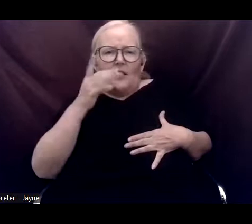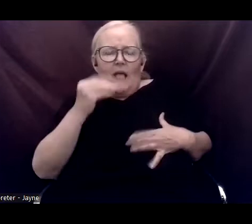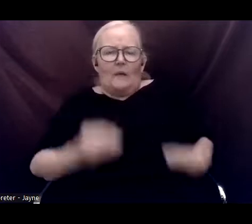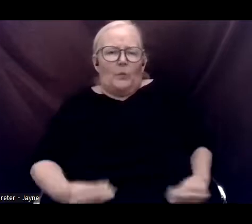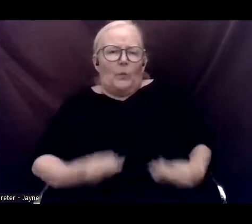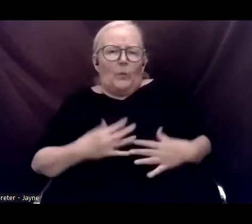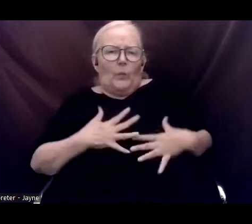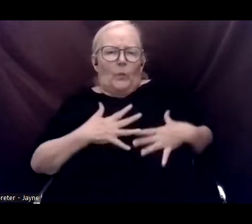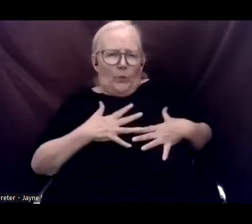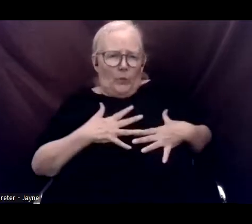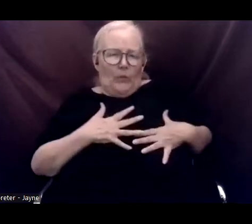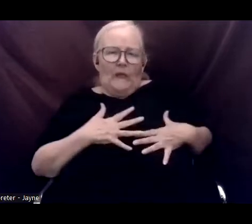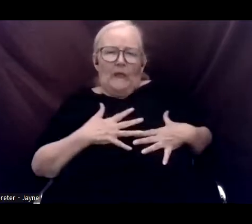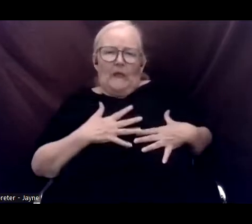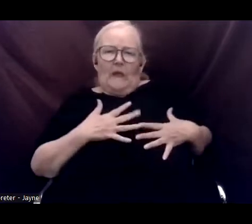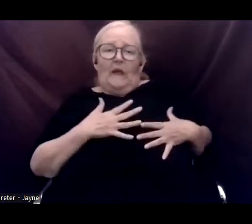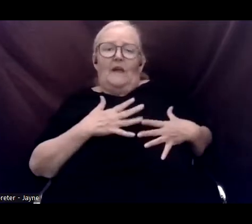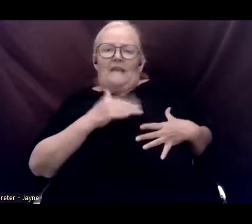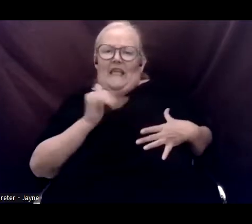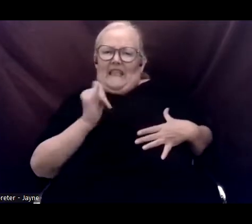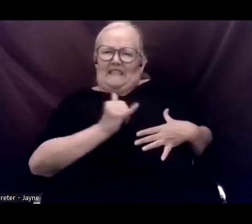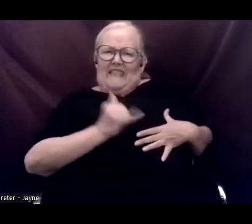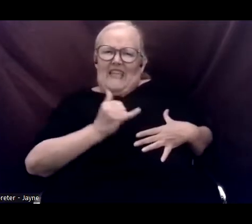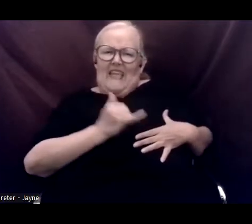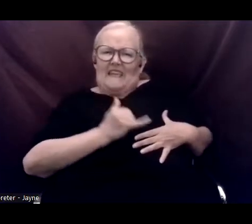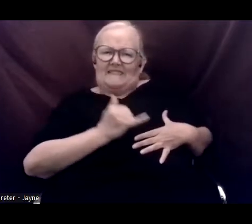Let that yellow glow rest there.